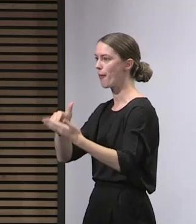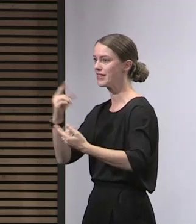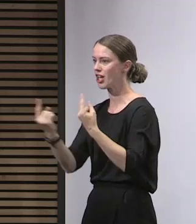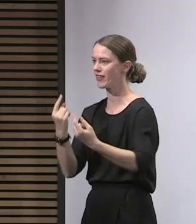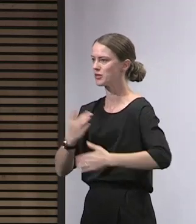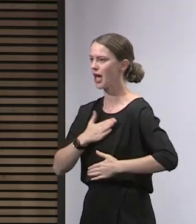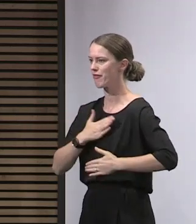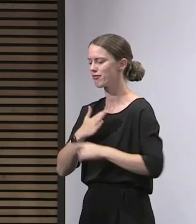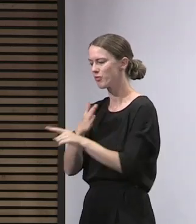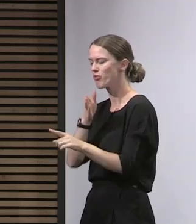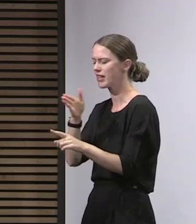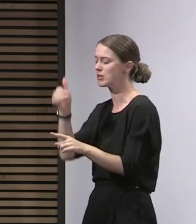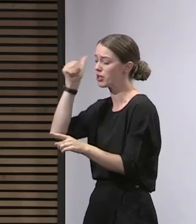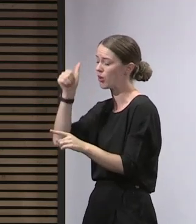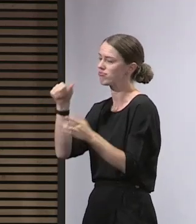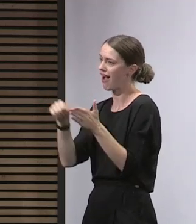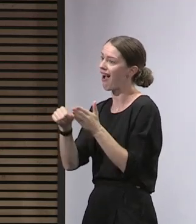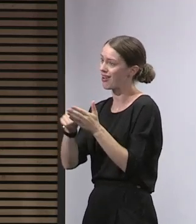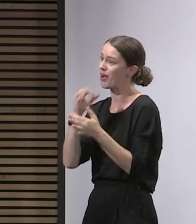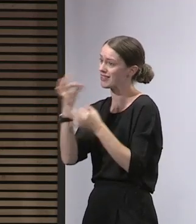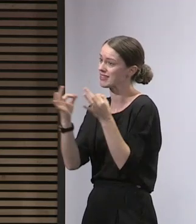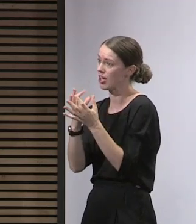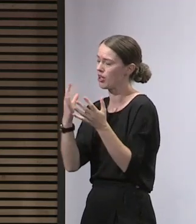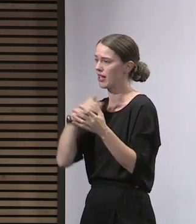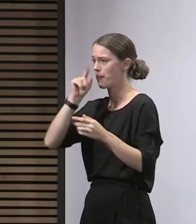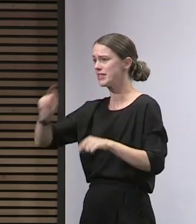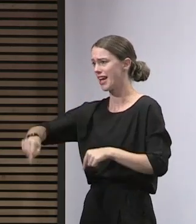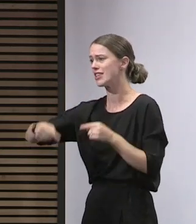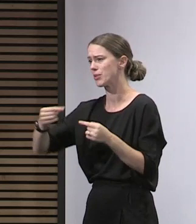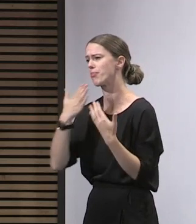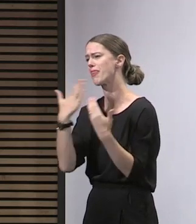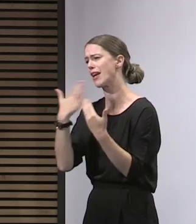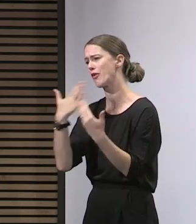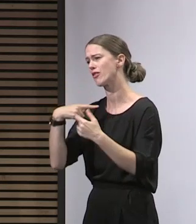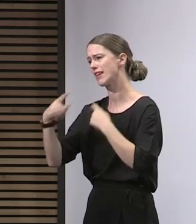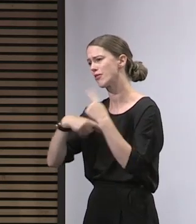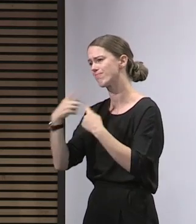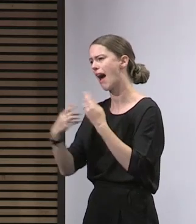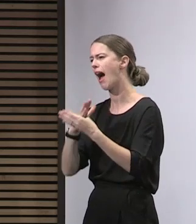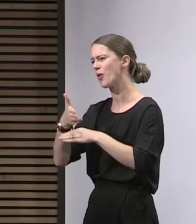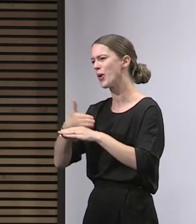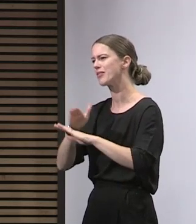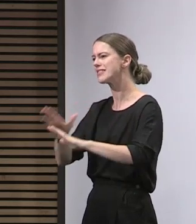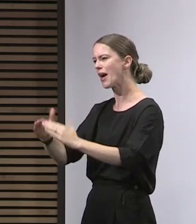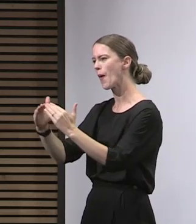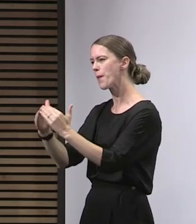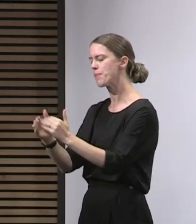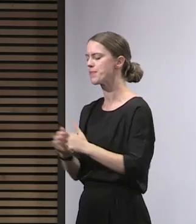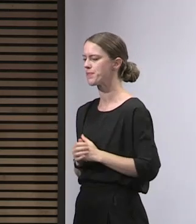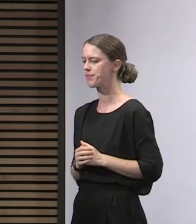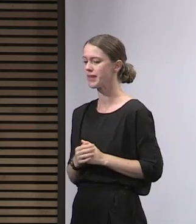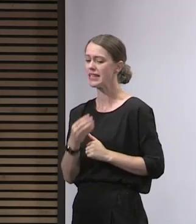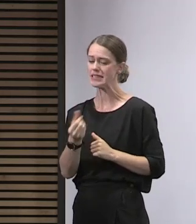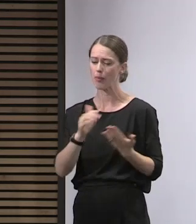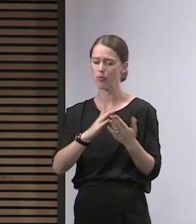know and recognise we're asking a lot of New Zealanders when it's challenging, and we thank you for your continued efforts. We're aware that in